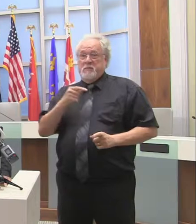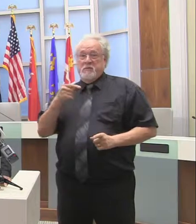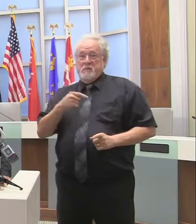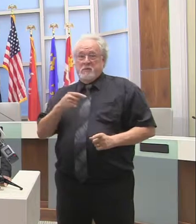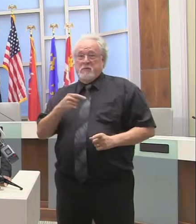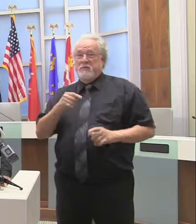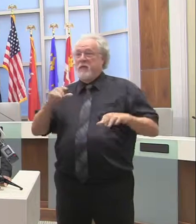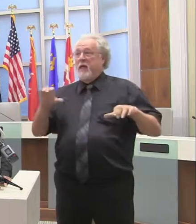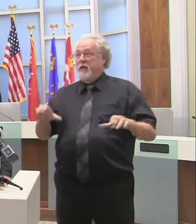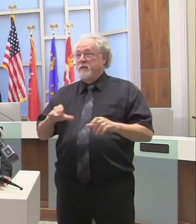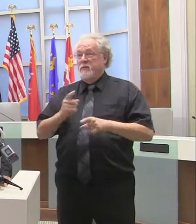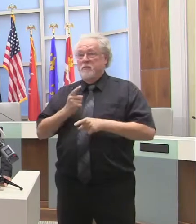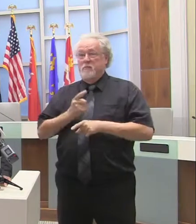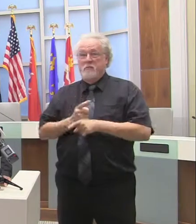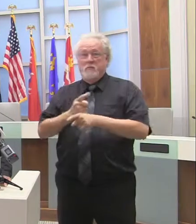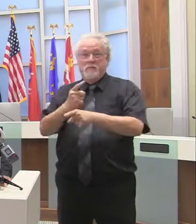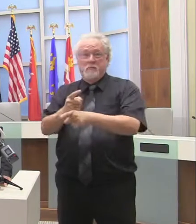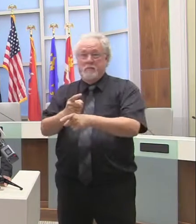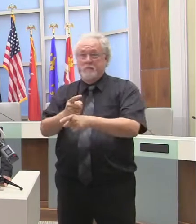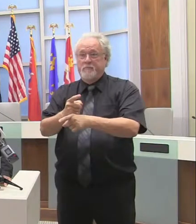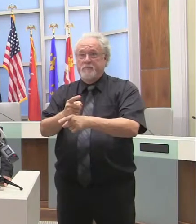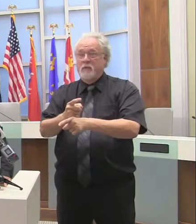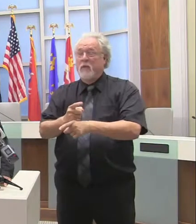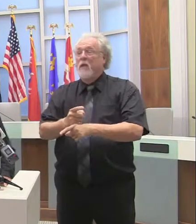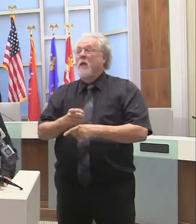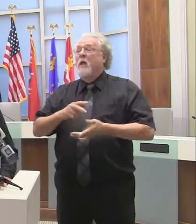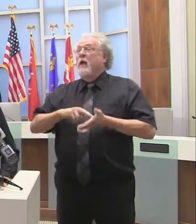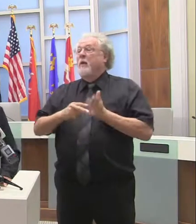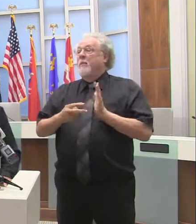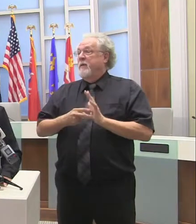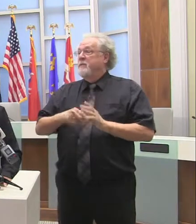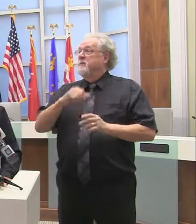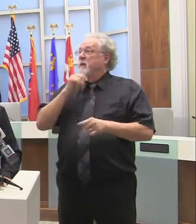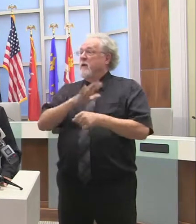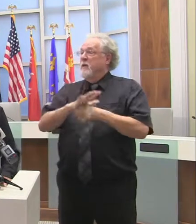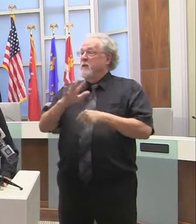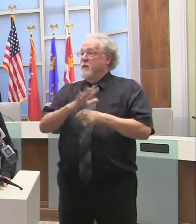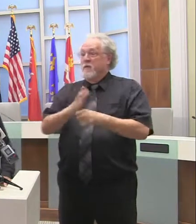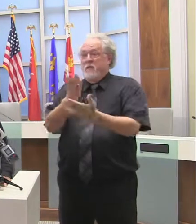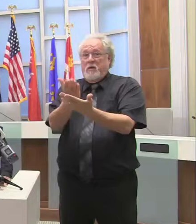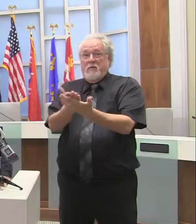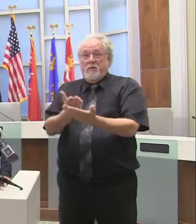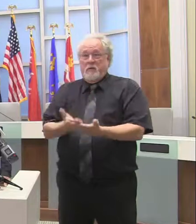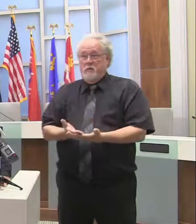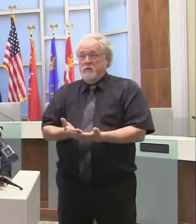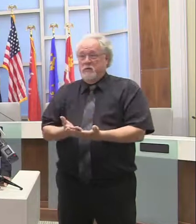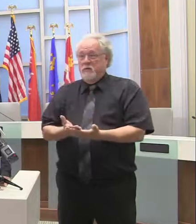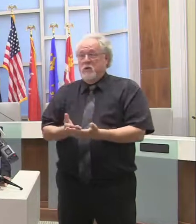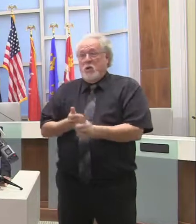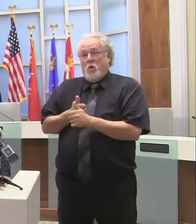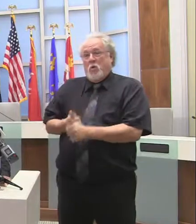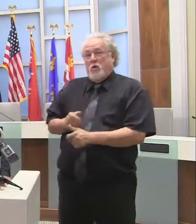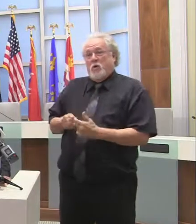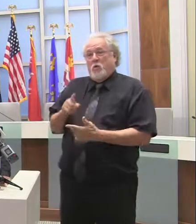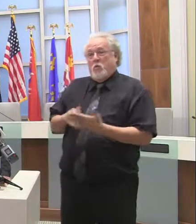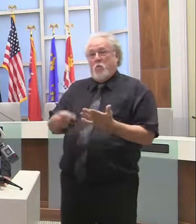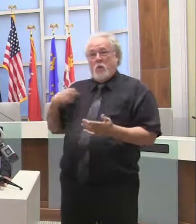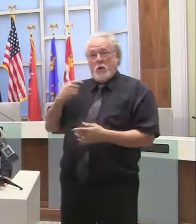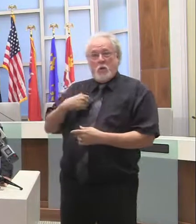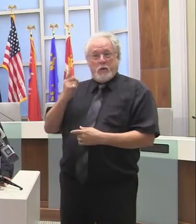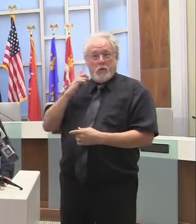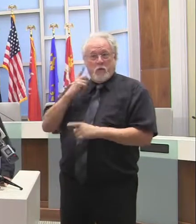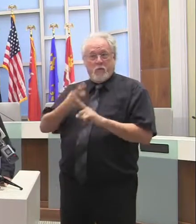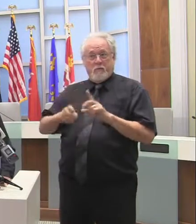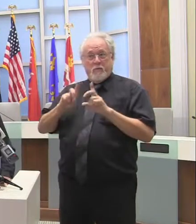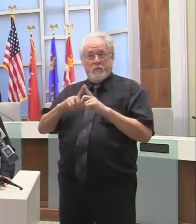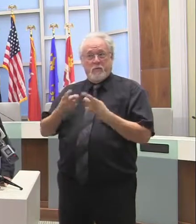officers acted appropriately. It means there was not sufficient evidence, according to what we heard from